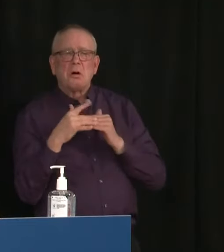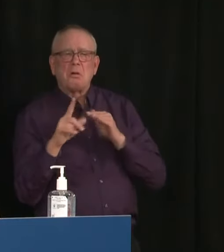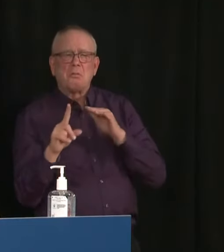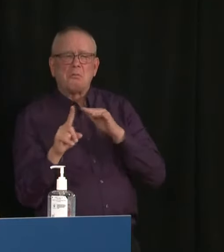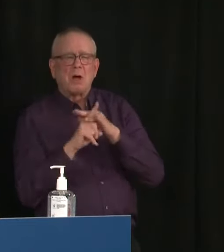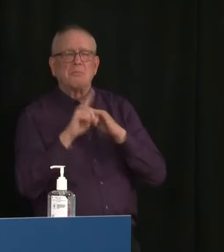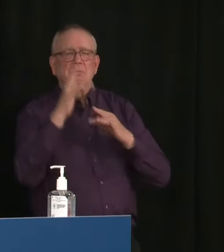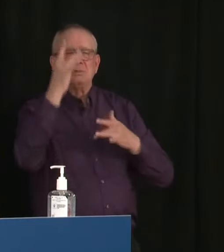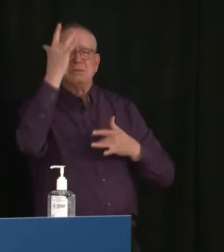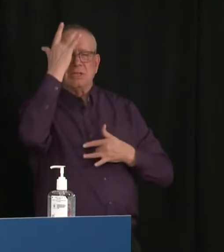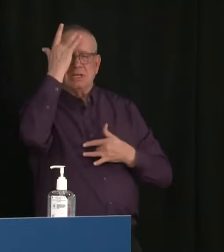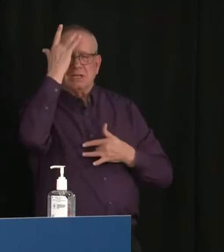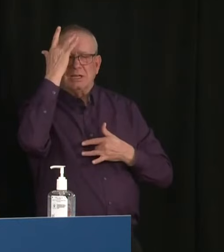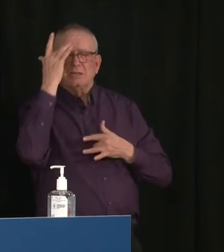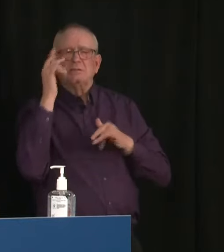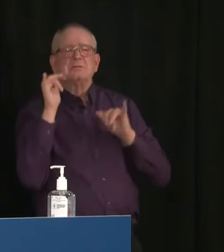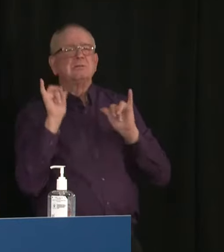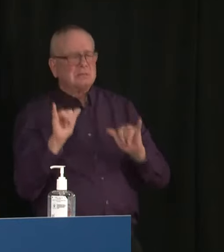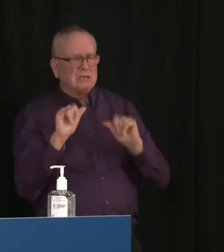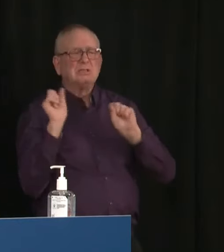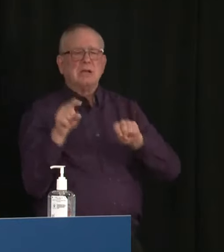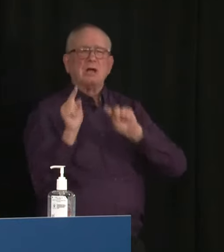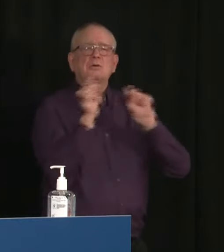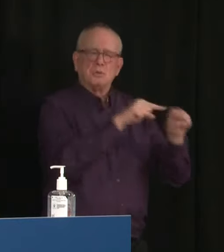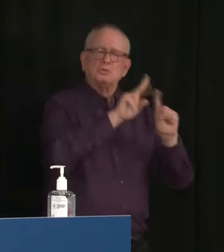critical part of breaking the chain of transmission.